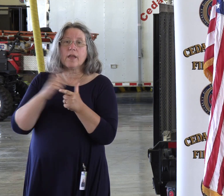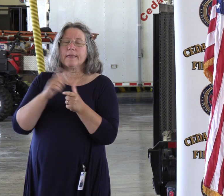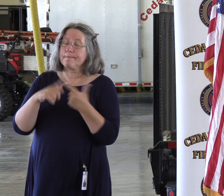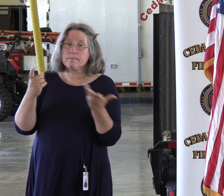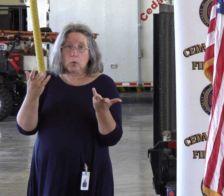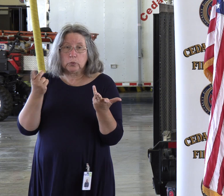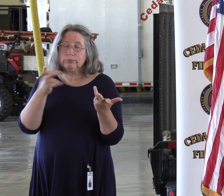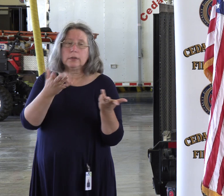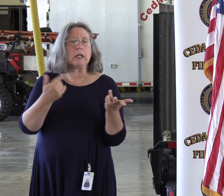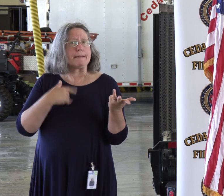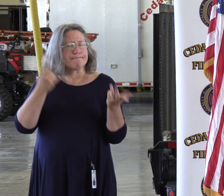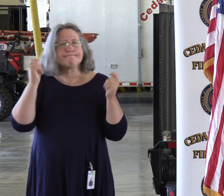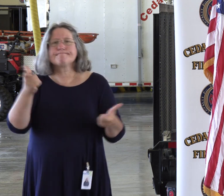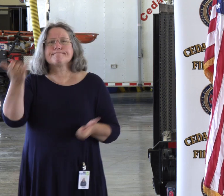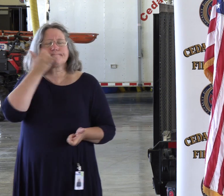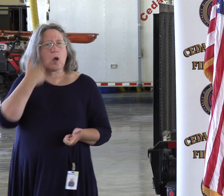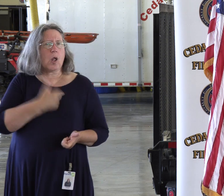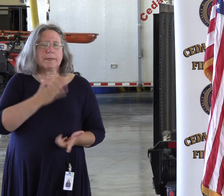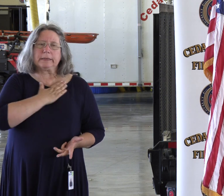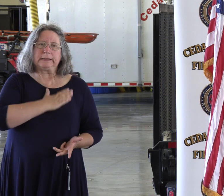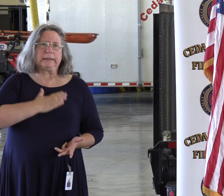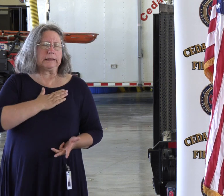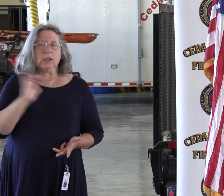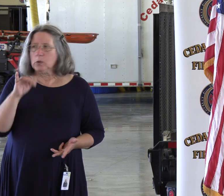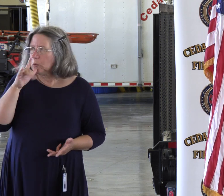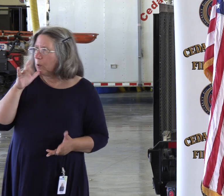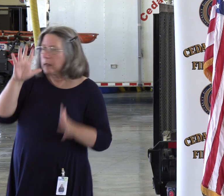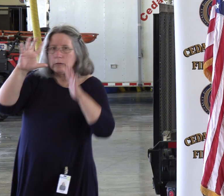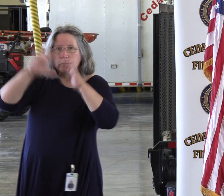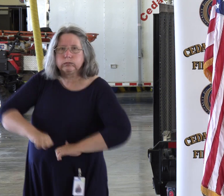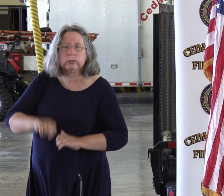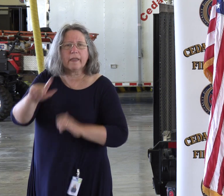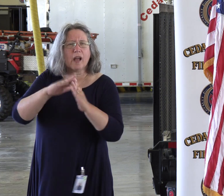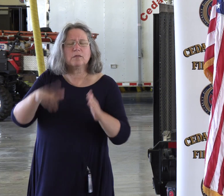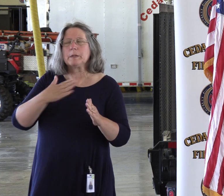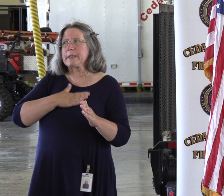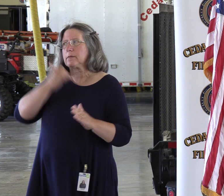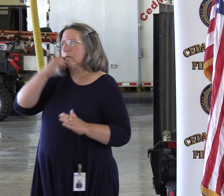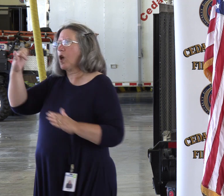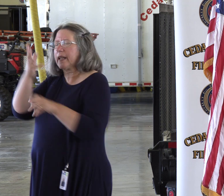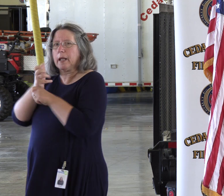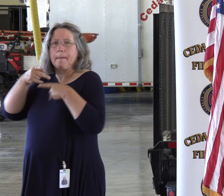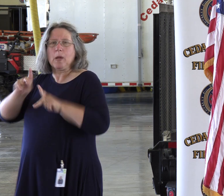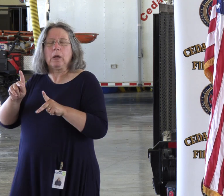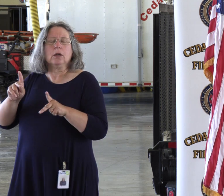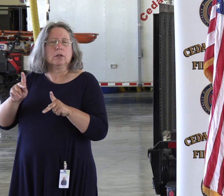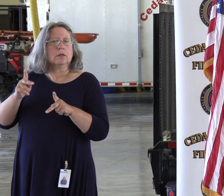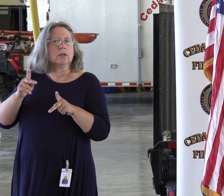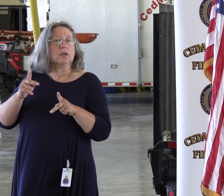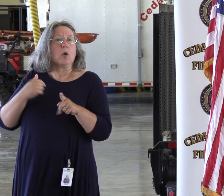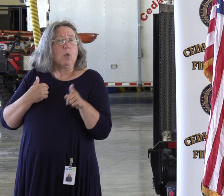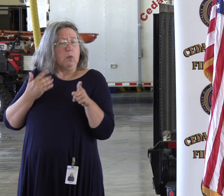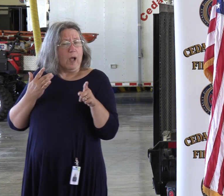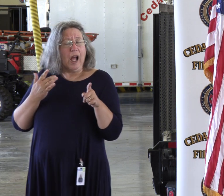us, and contractors need to contact the city to obtain a demo permit. That lets us know, just in